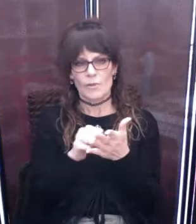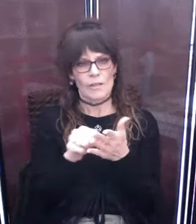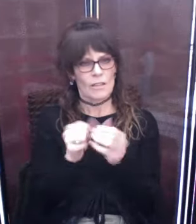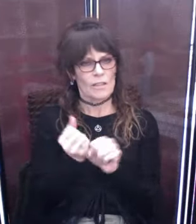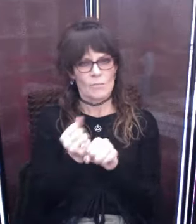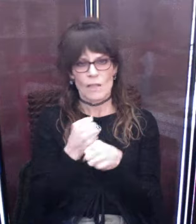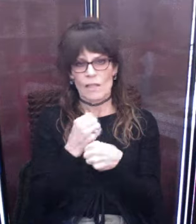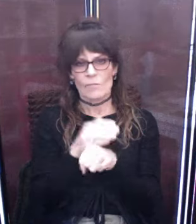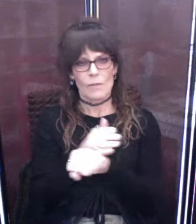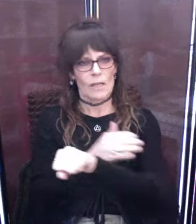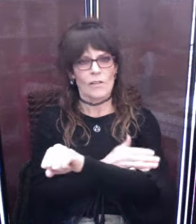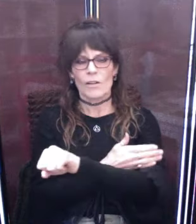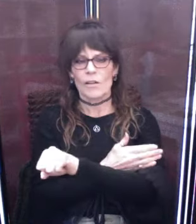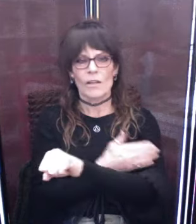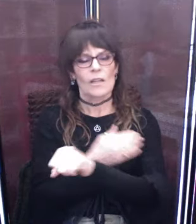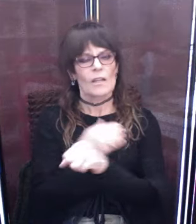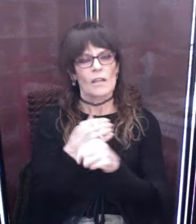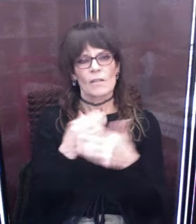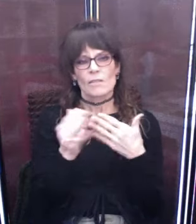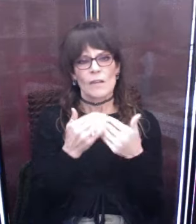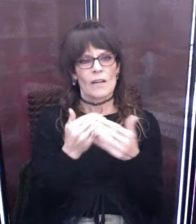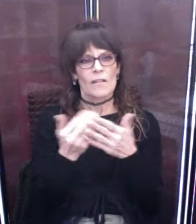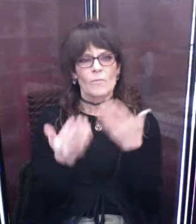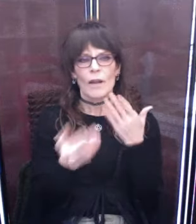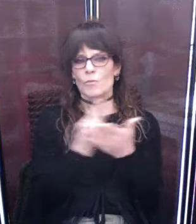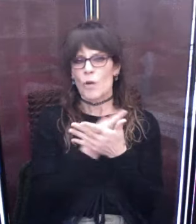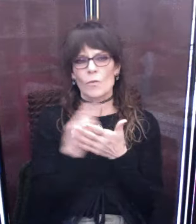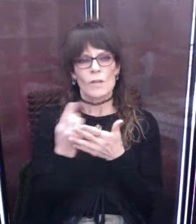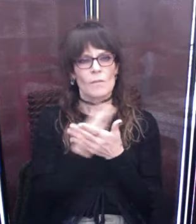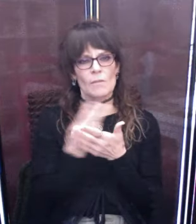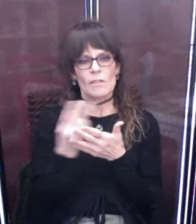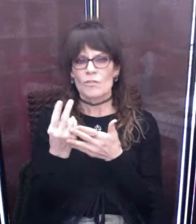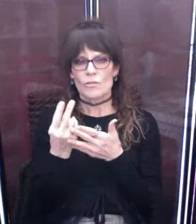of perhaps a week or two, more likely a couple of days.